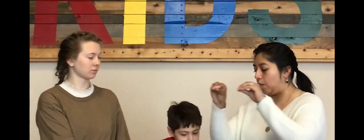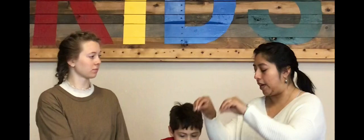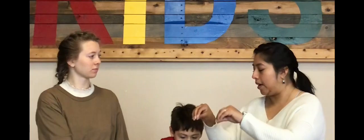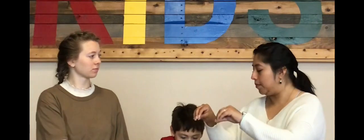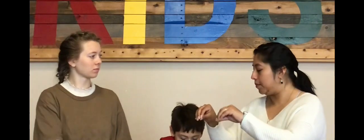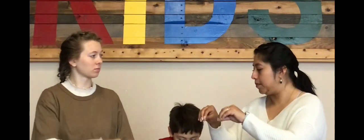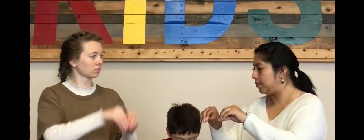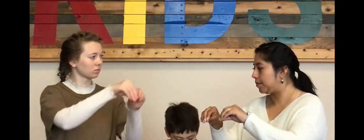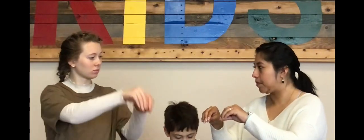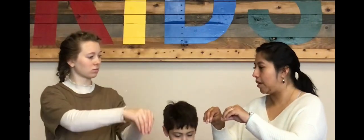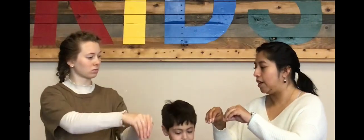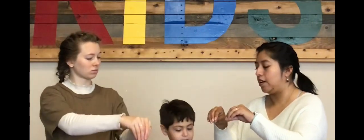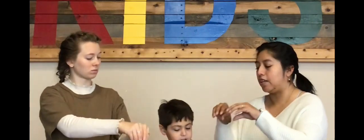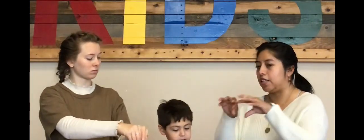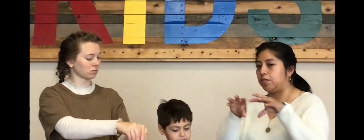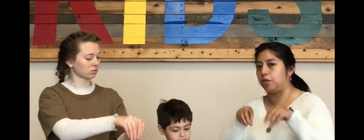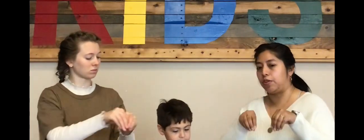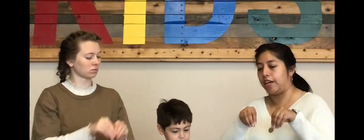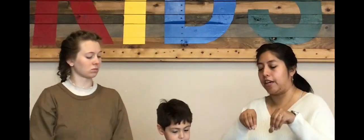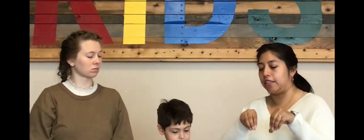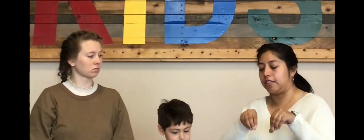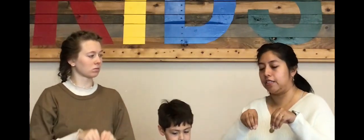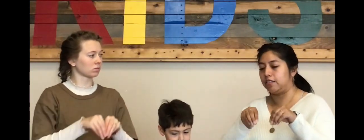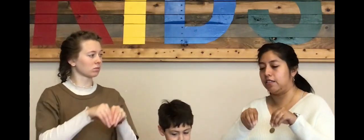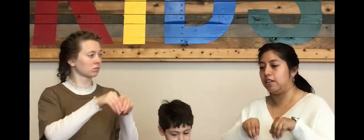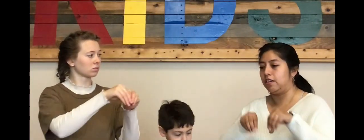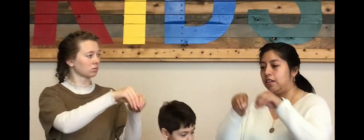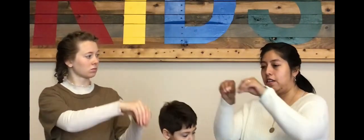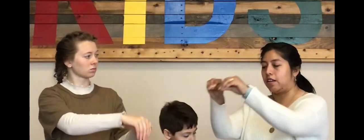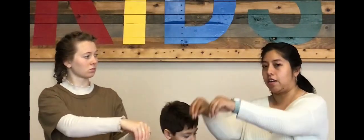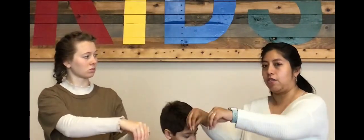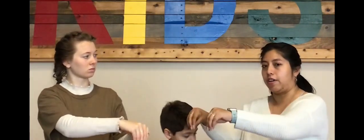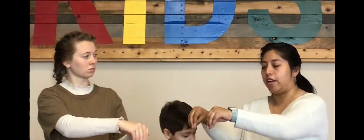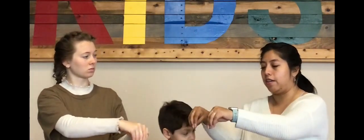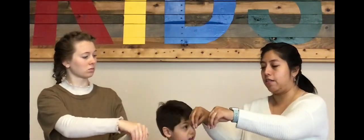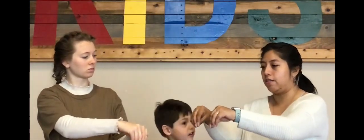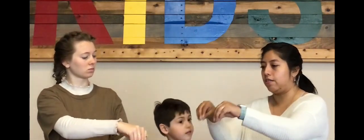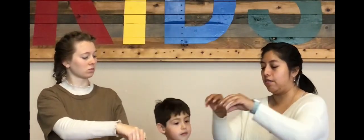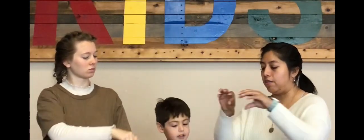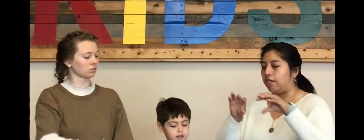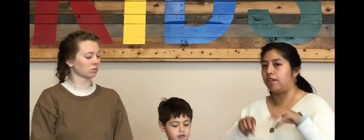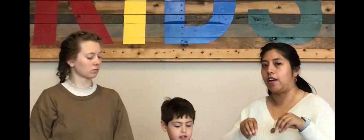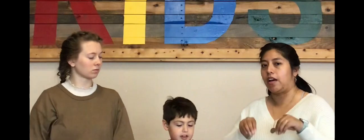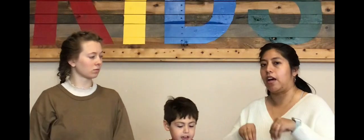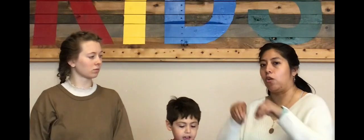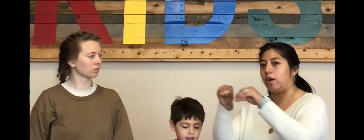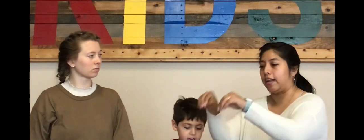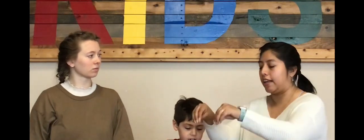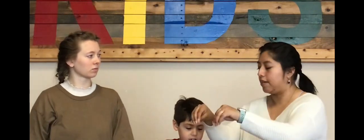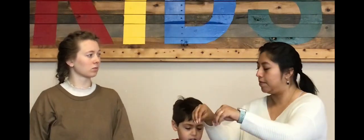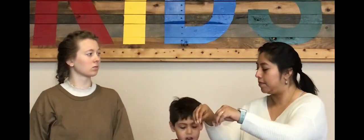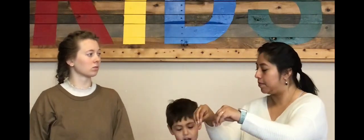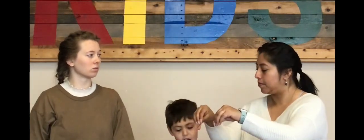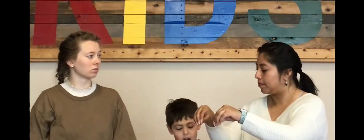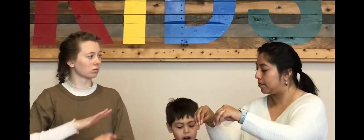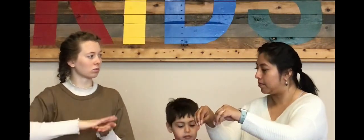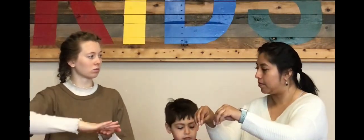away. Yes, both hands. Recoge or aguar.